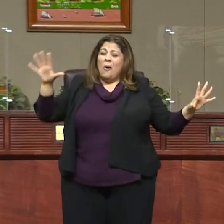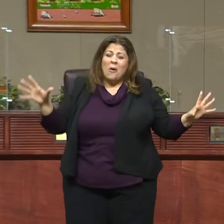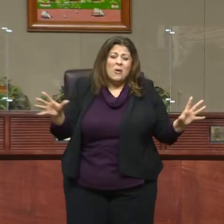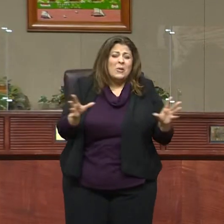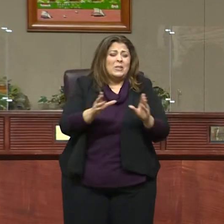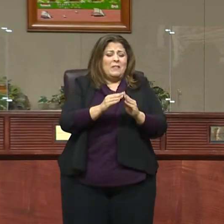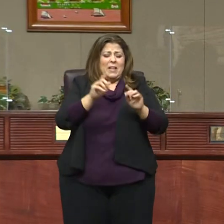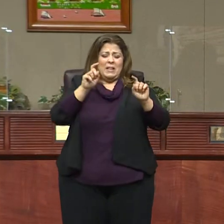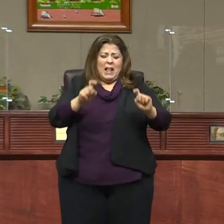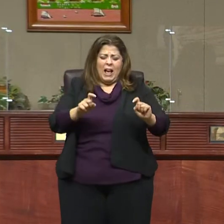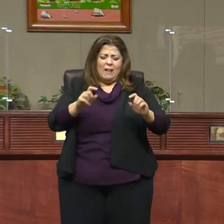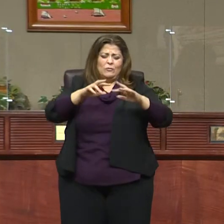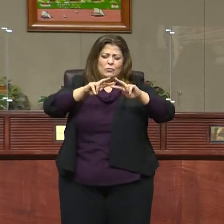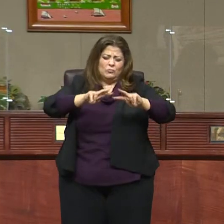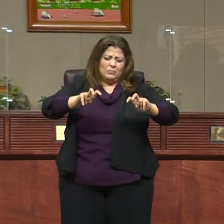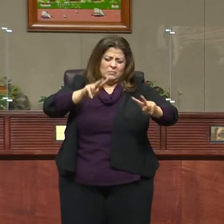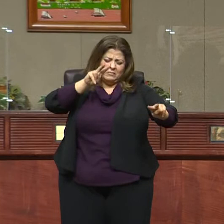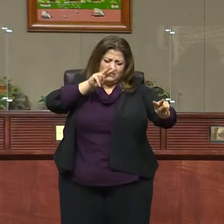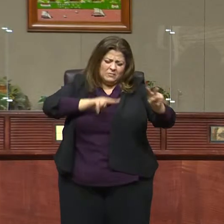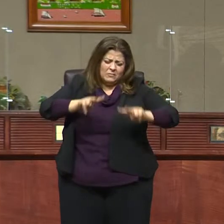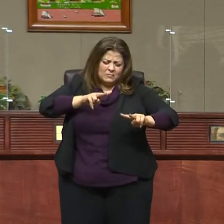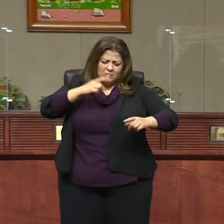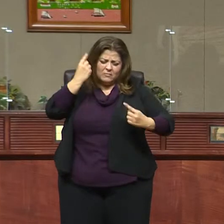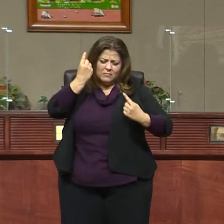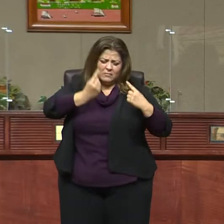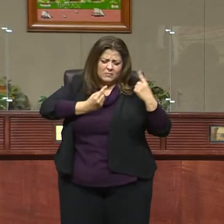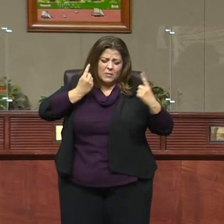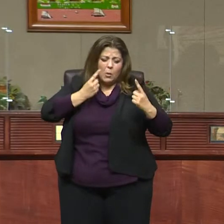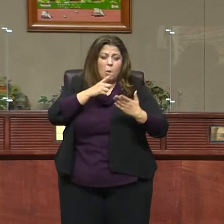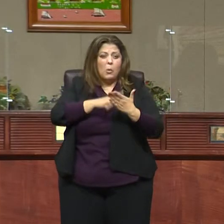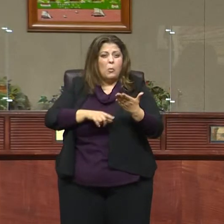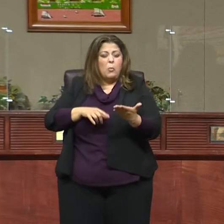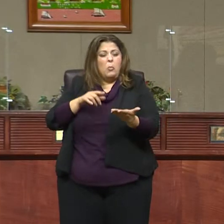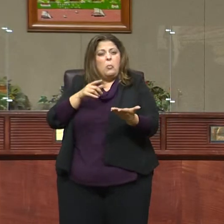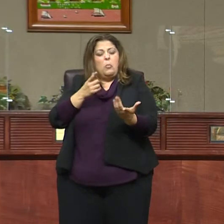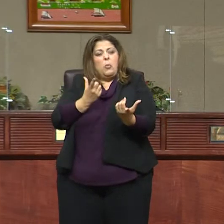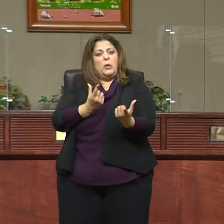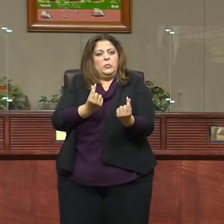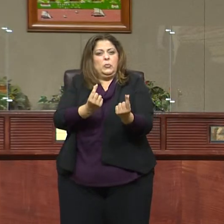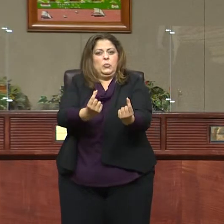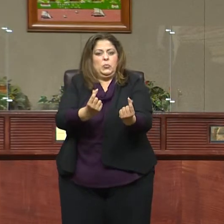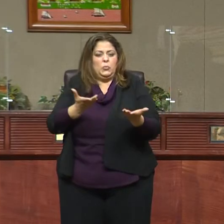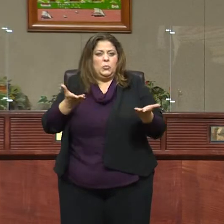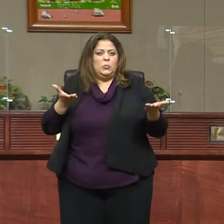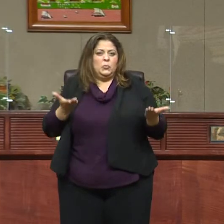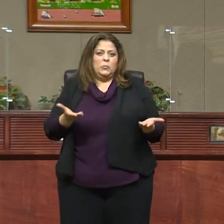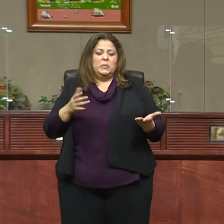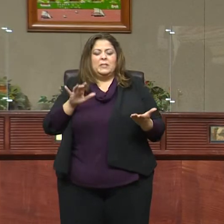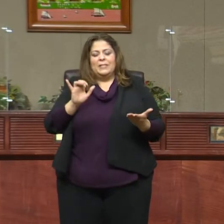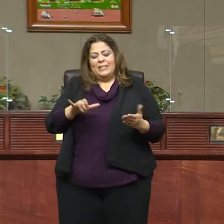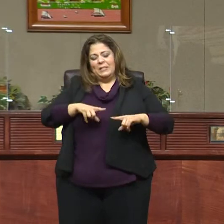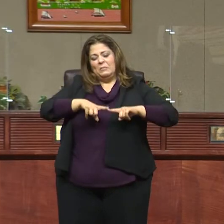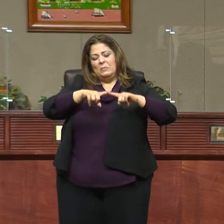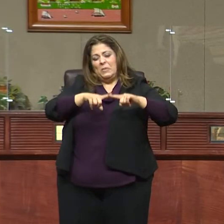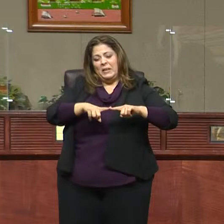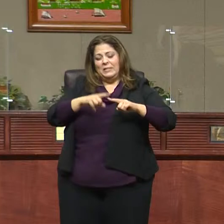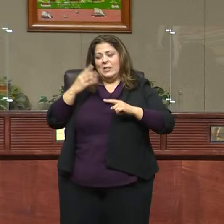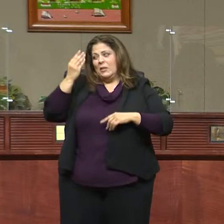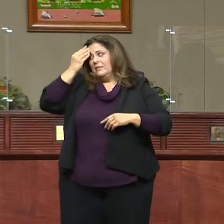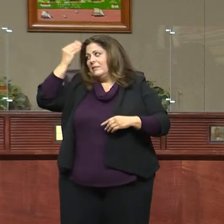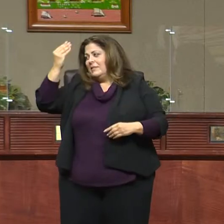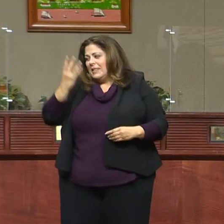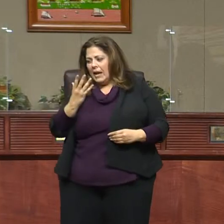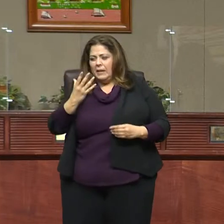consideration. We have to base those decisions going forward on the data and